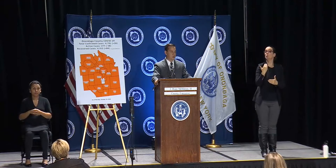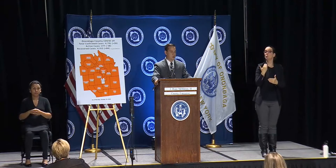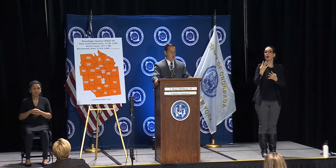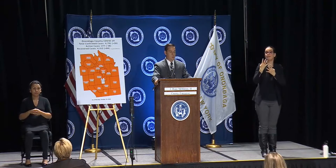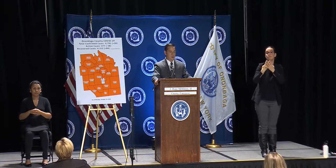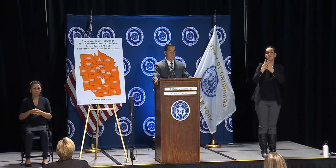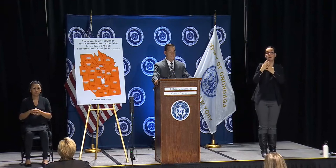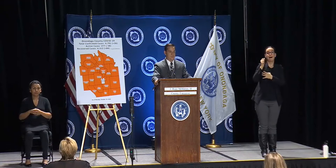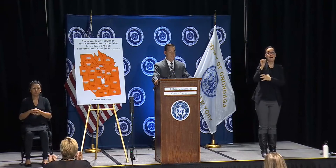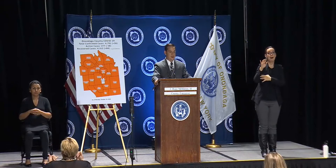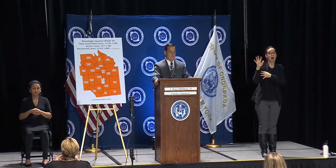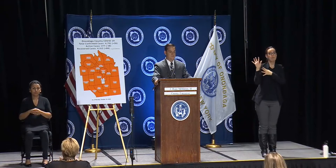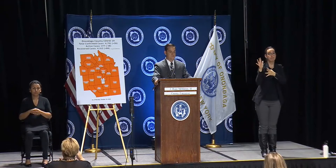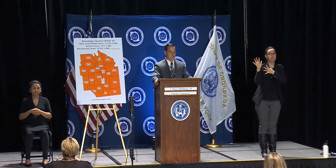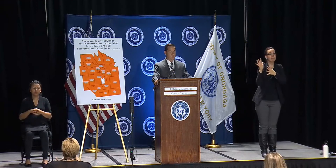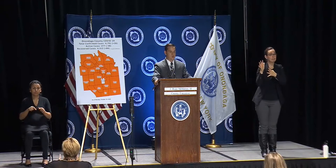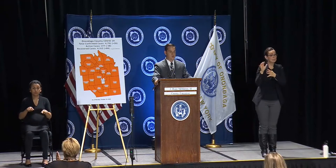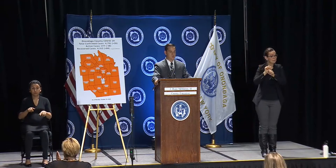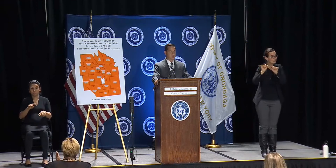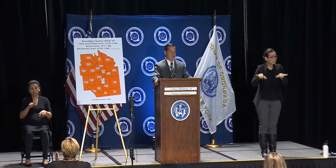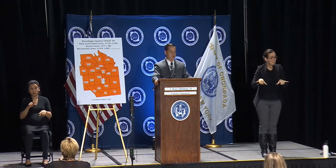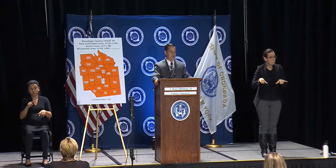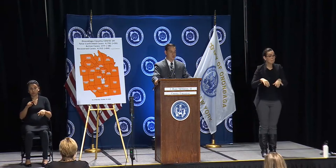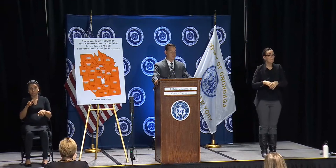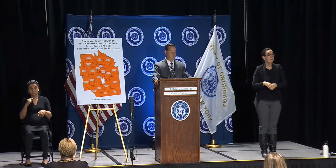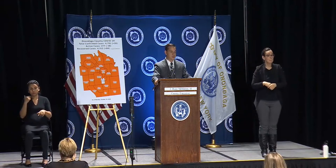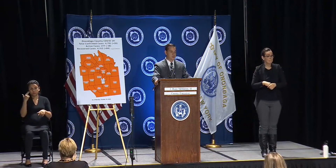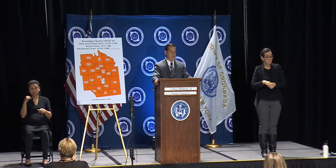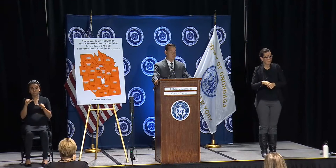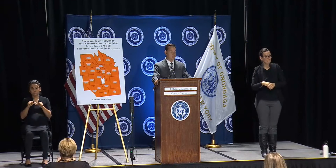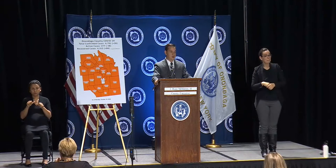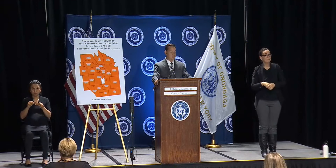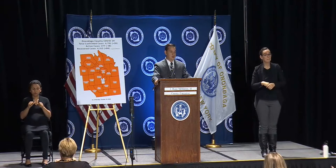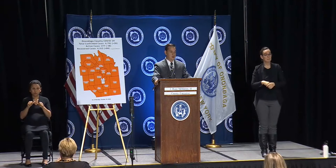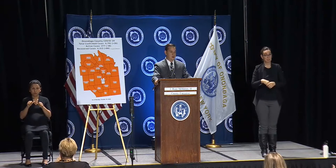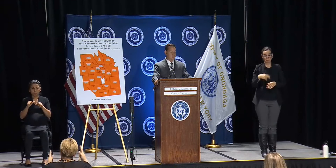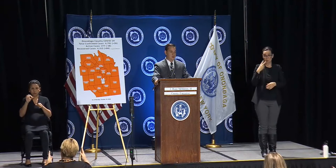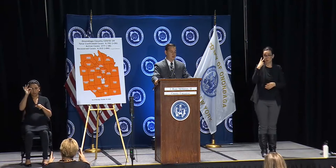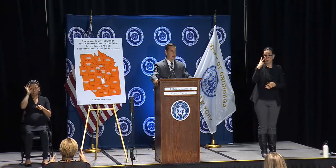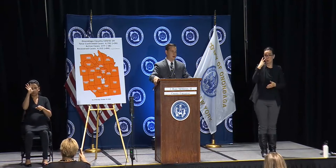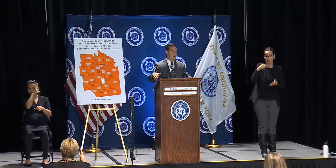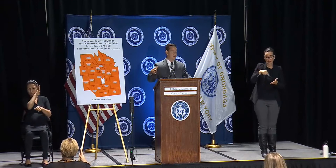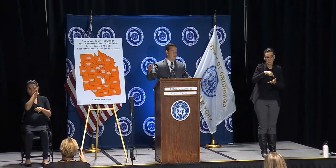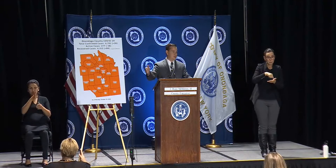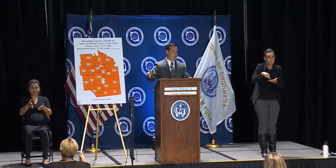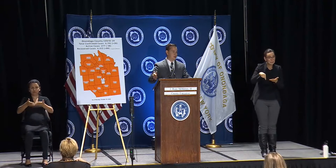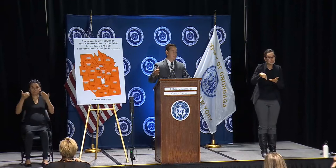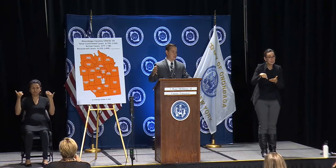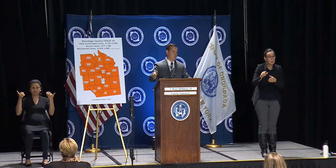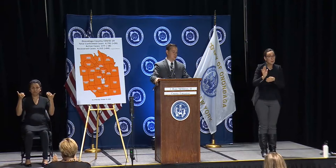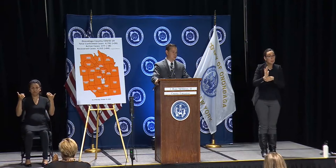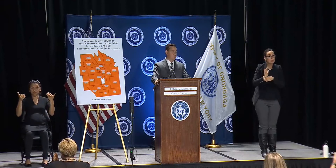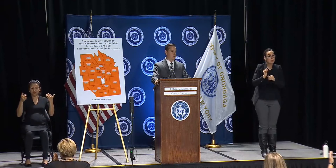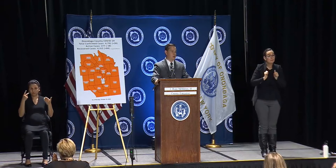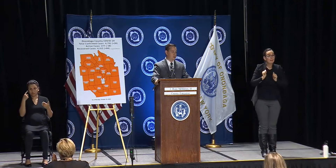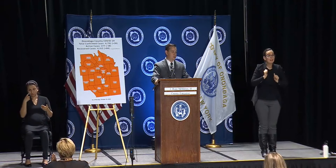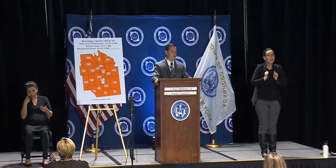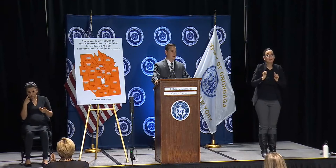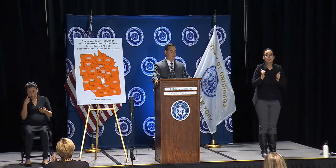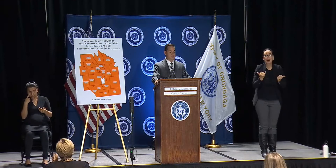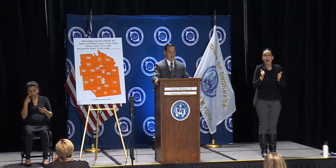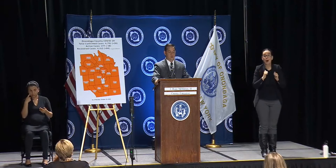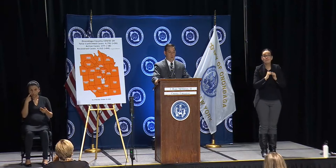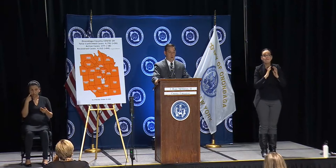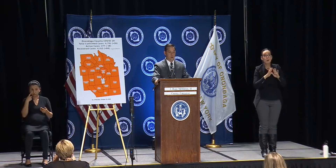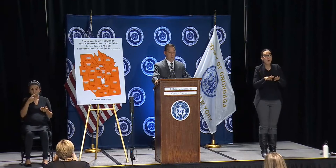theaters open up with some restrictions, and then you saw getting ahead of skiing season, which is important